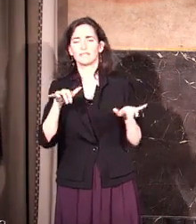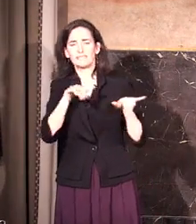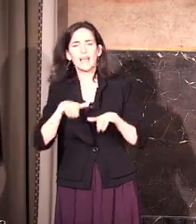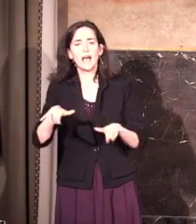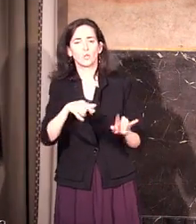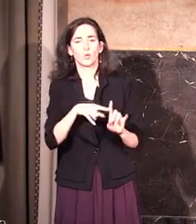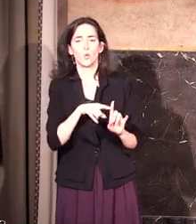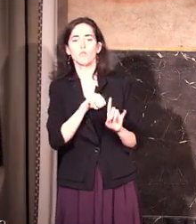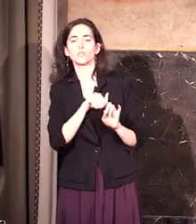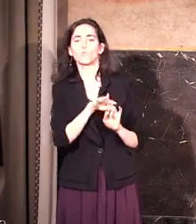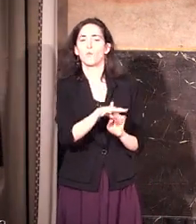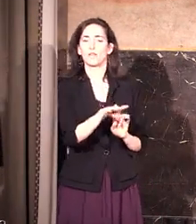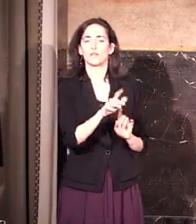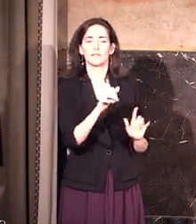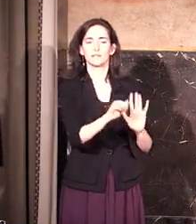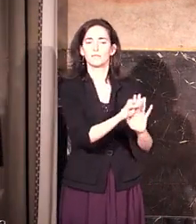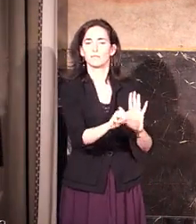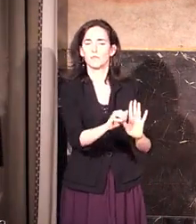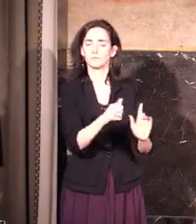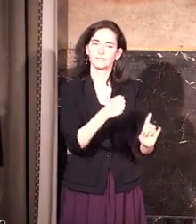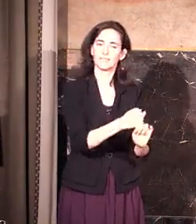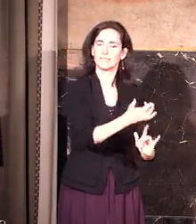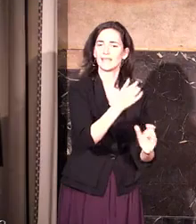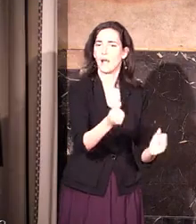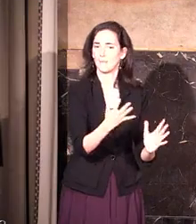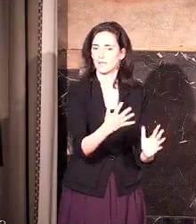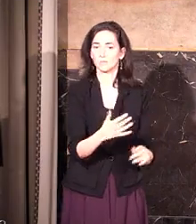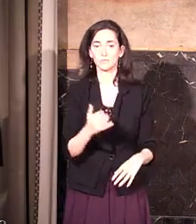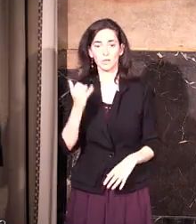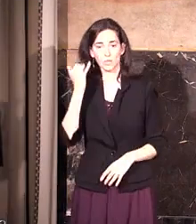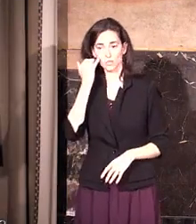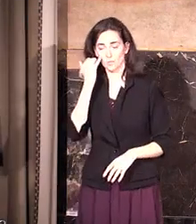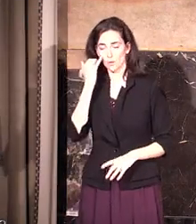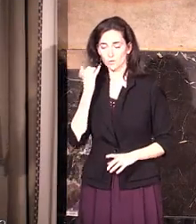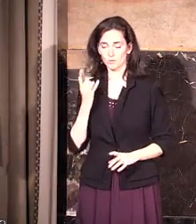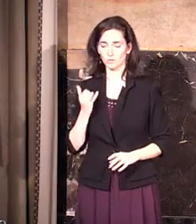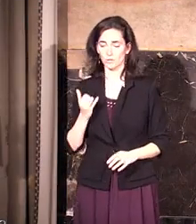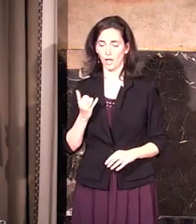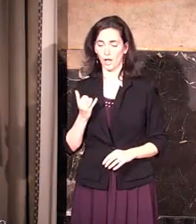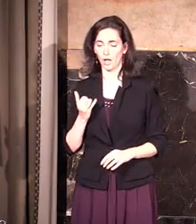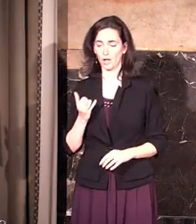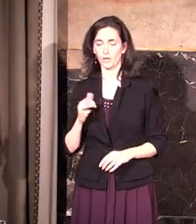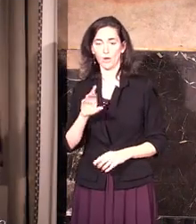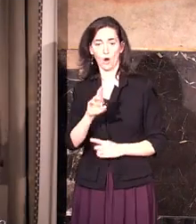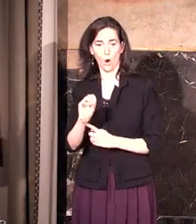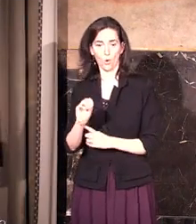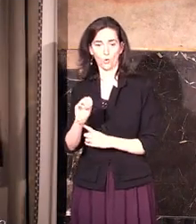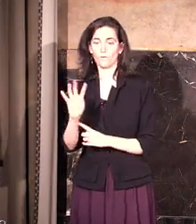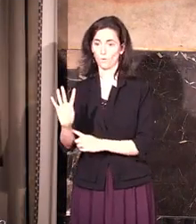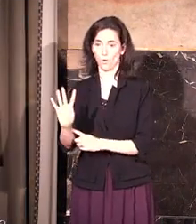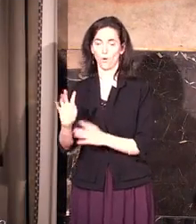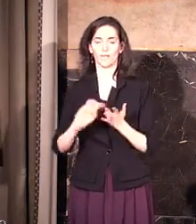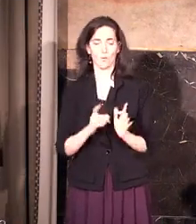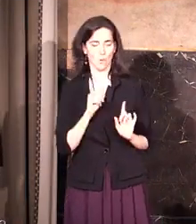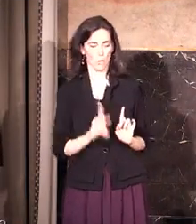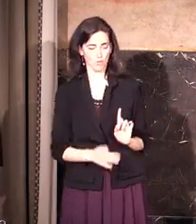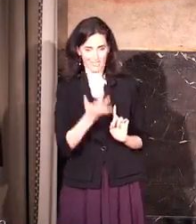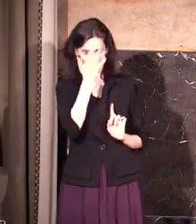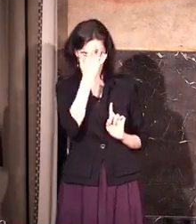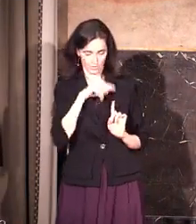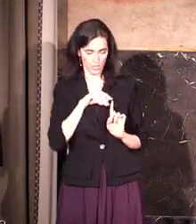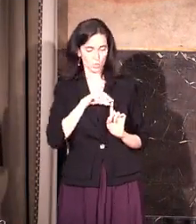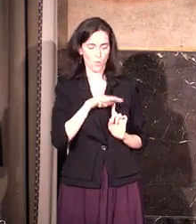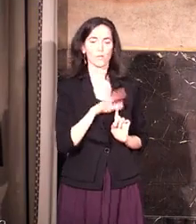infected. So, for example, if an R0 is 4, then one person with the disease would be expected to infect 4